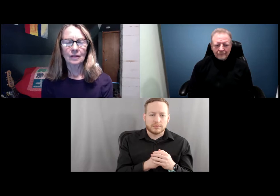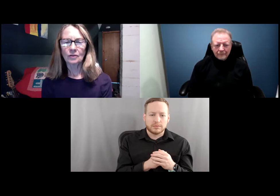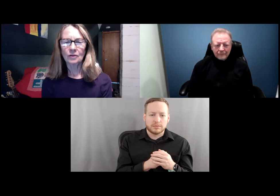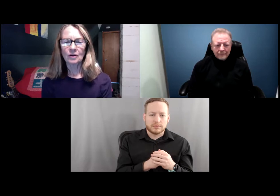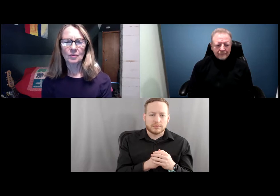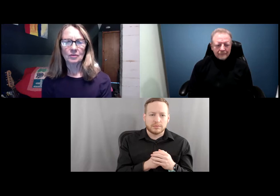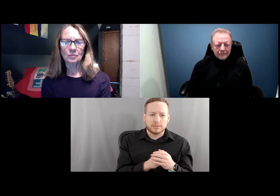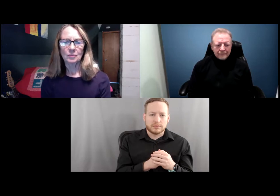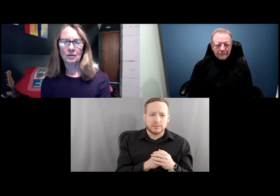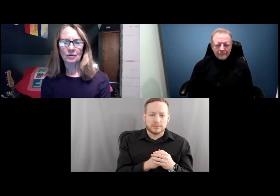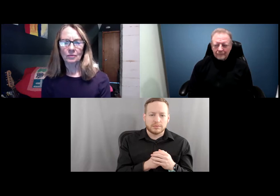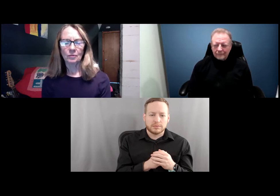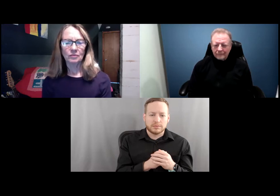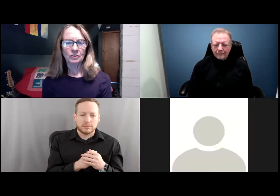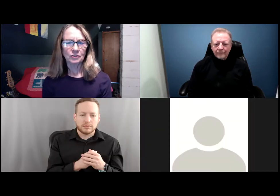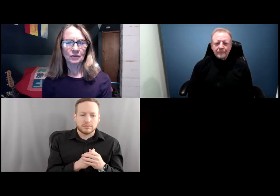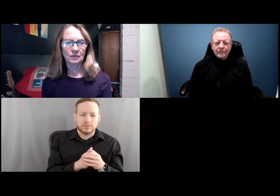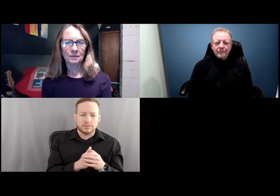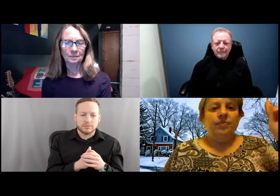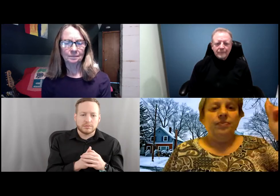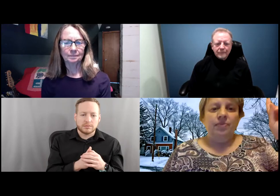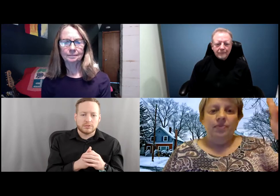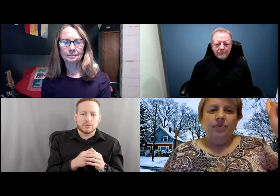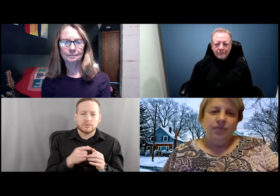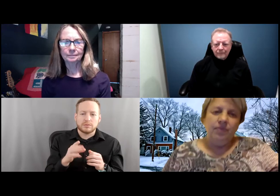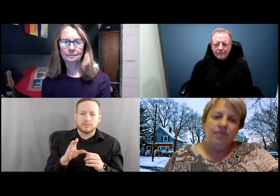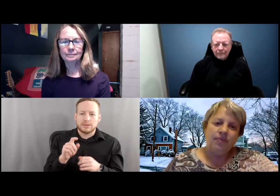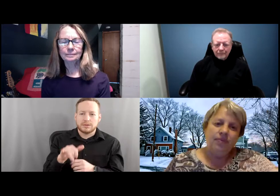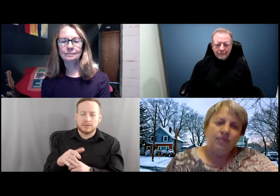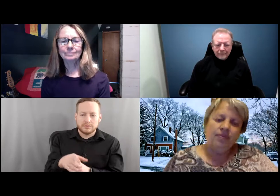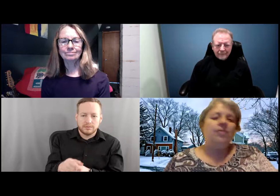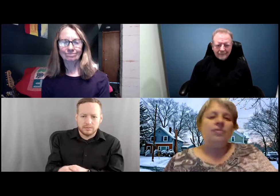Any other comments about what we've just heard?